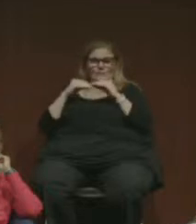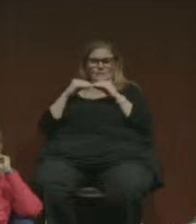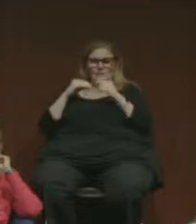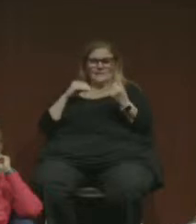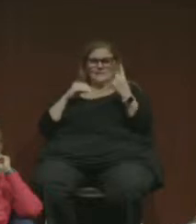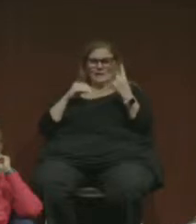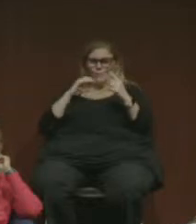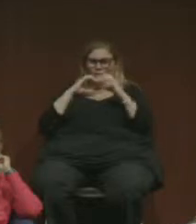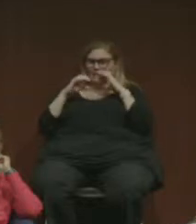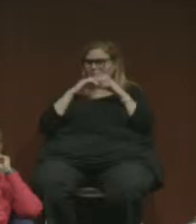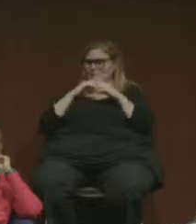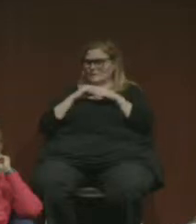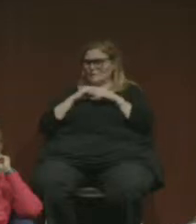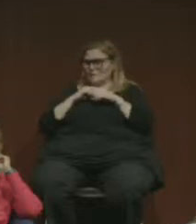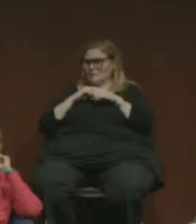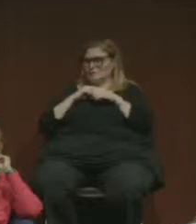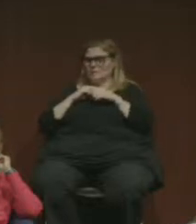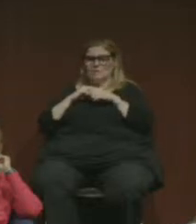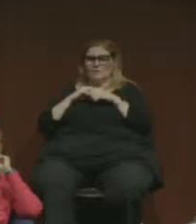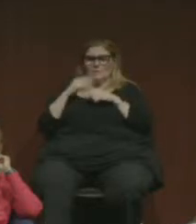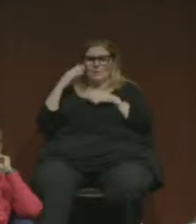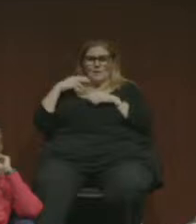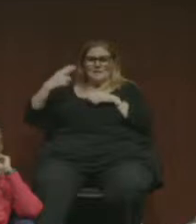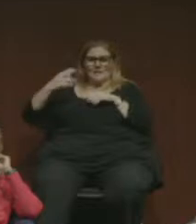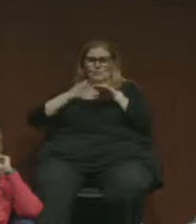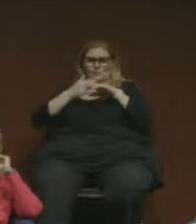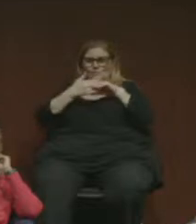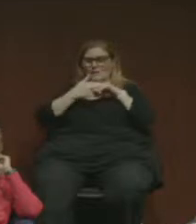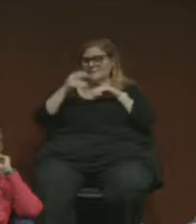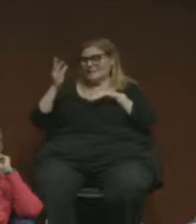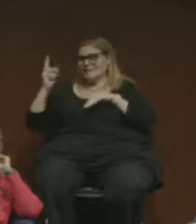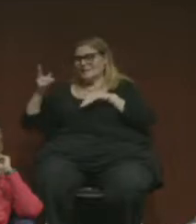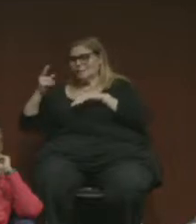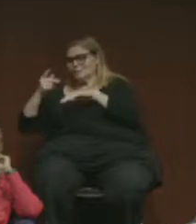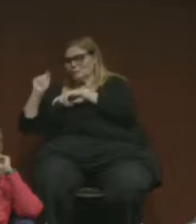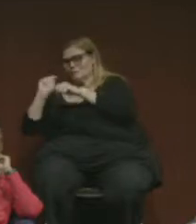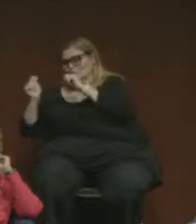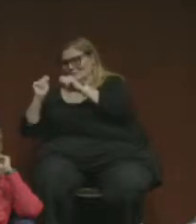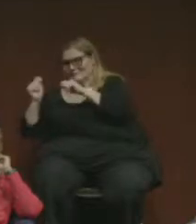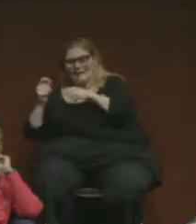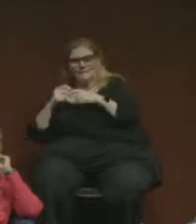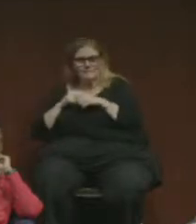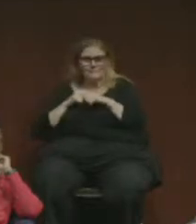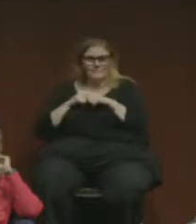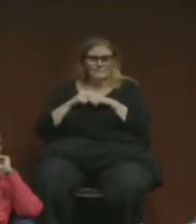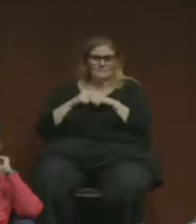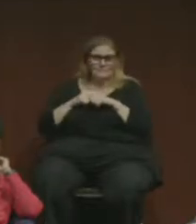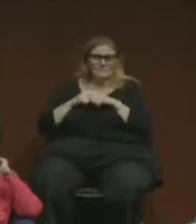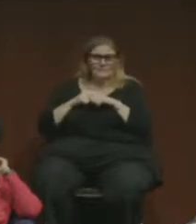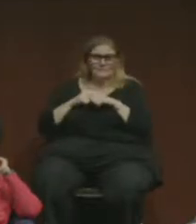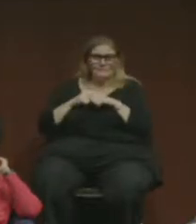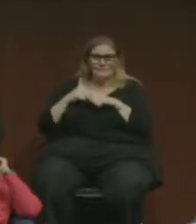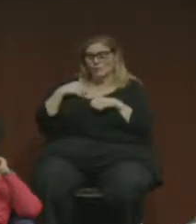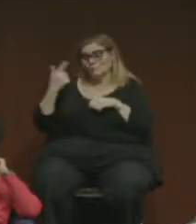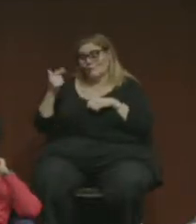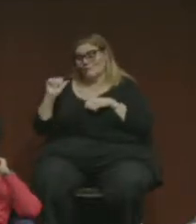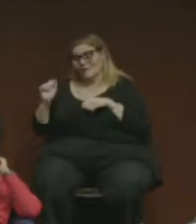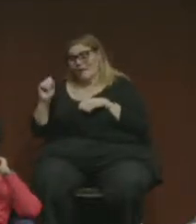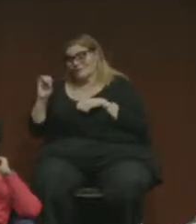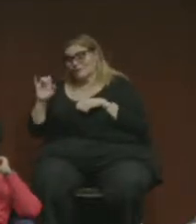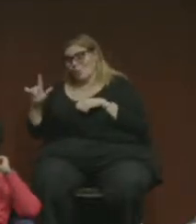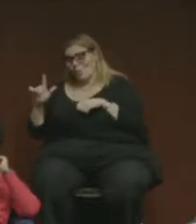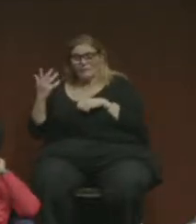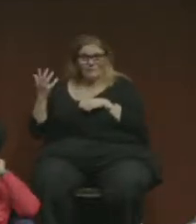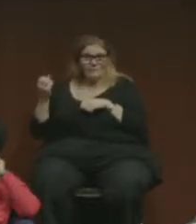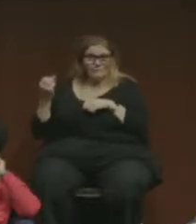one conversation, because the history of Jamaica is not the history of Trinidad, you know, because we have gas and oil,